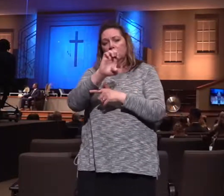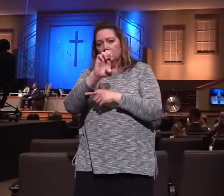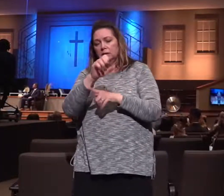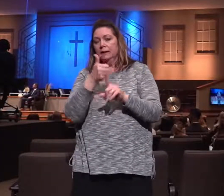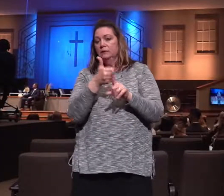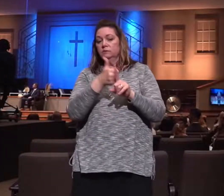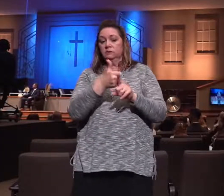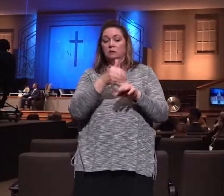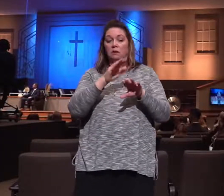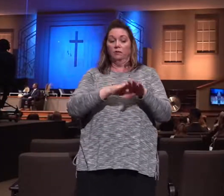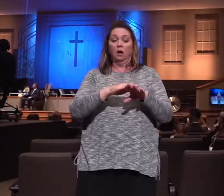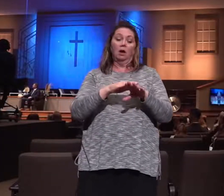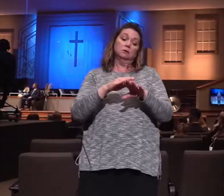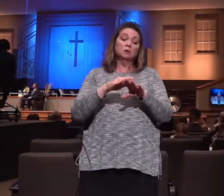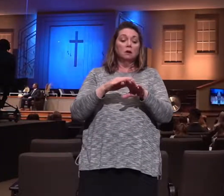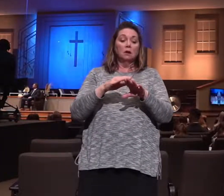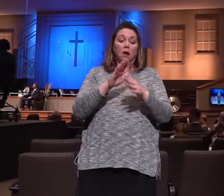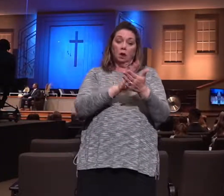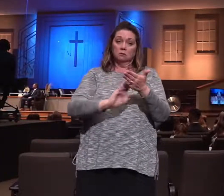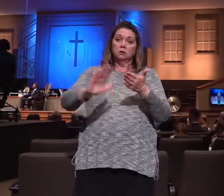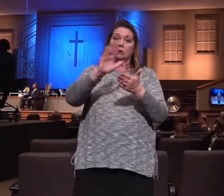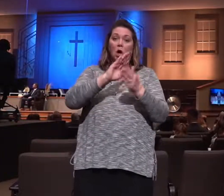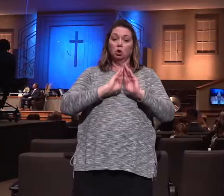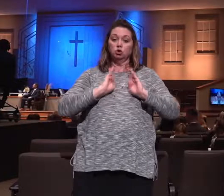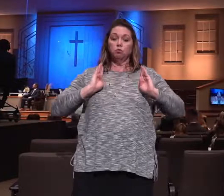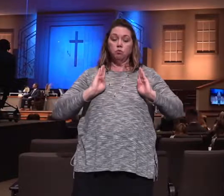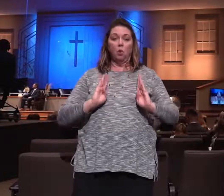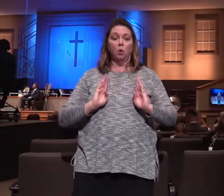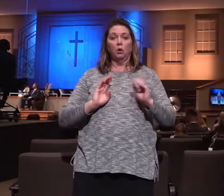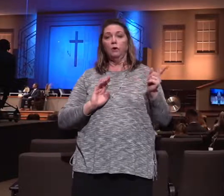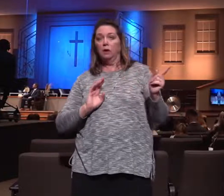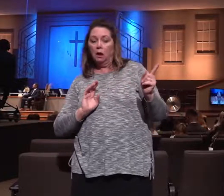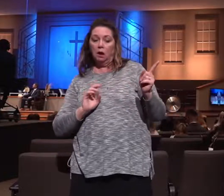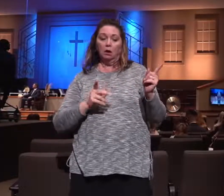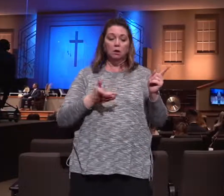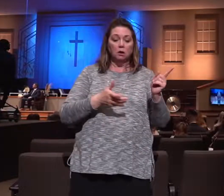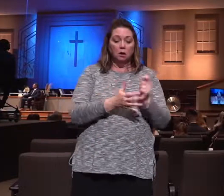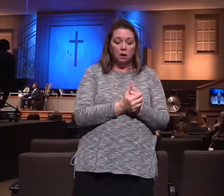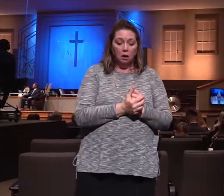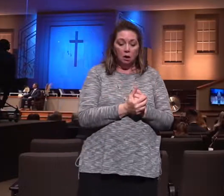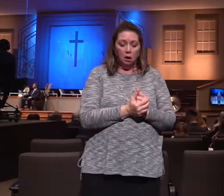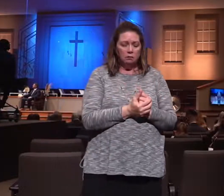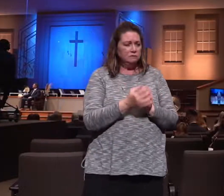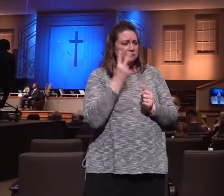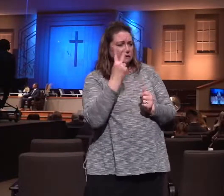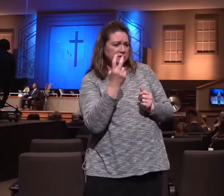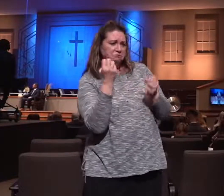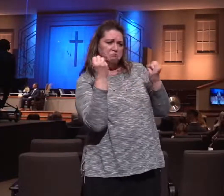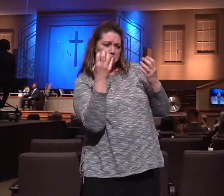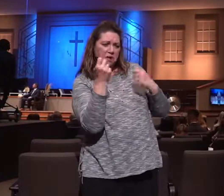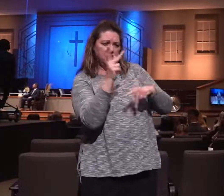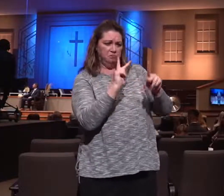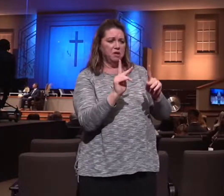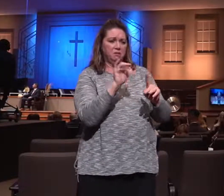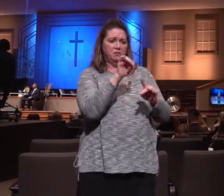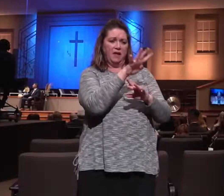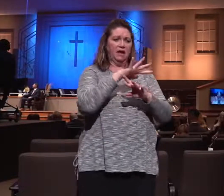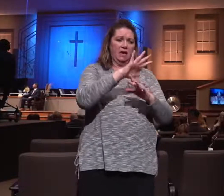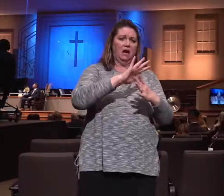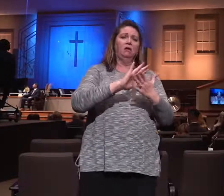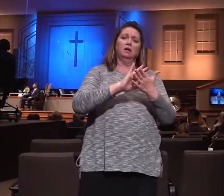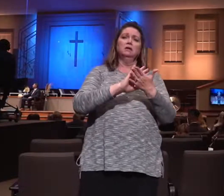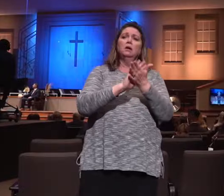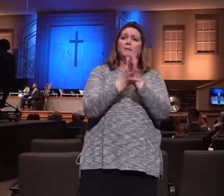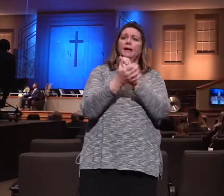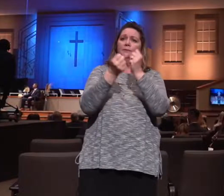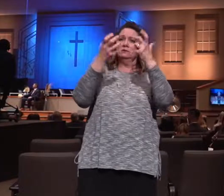been absolutely instrumental in that and has helped lead that in our church and seen many Chinese come to Christ. And there's just been a lot of things. I could tell you